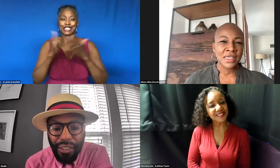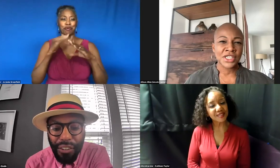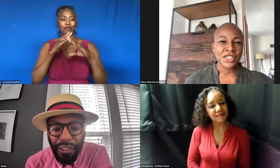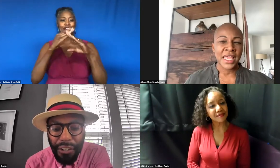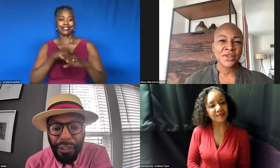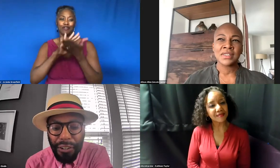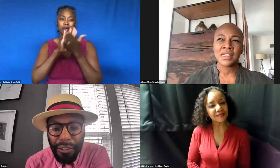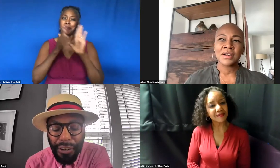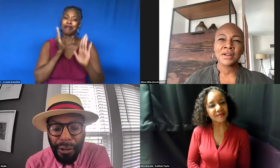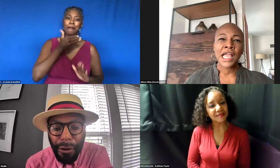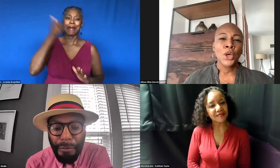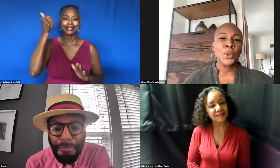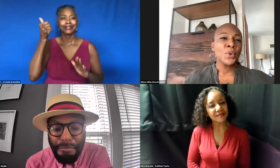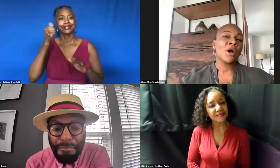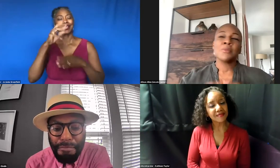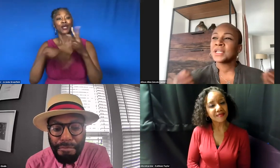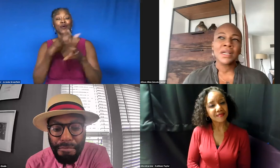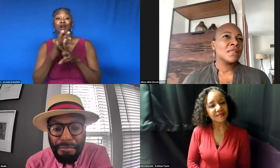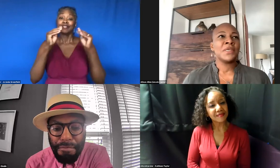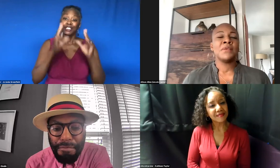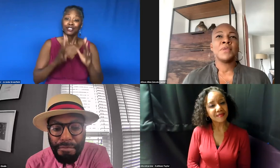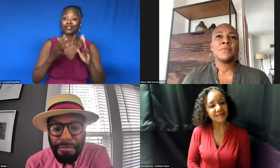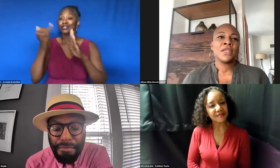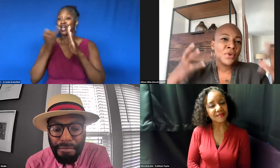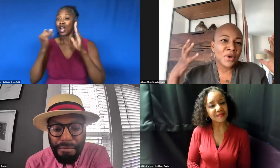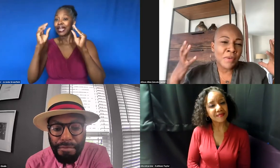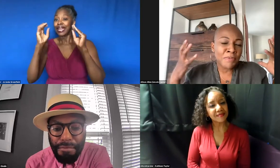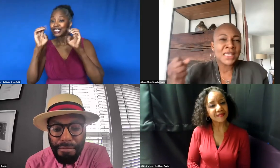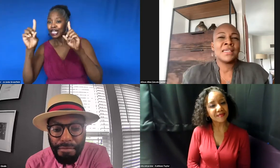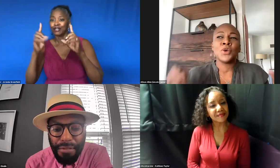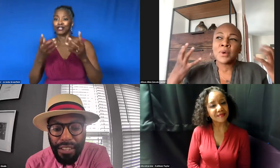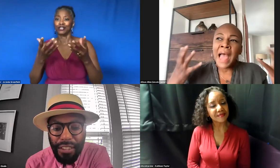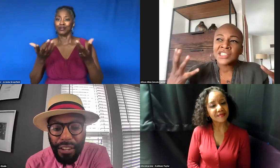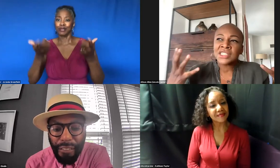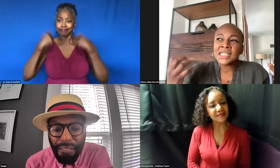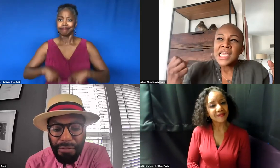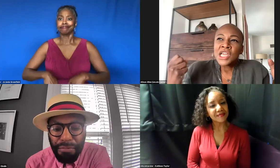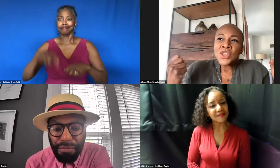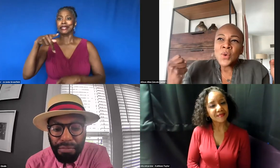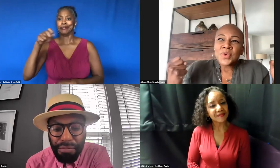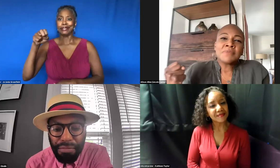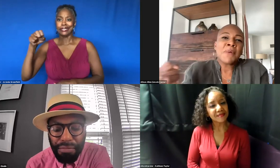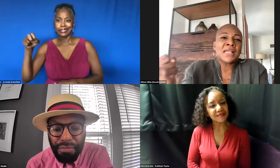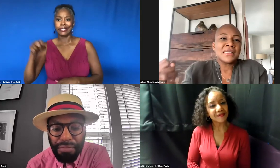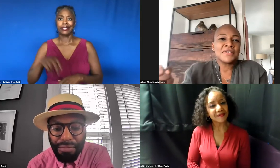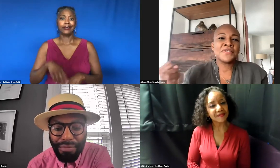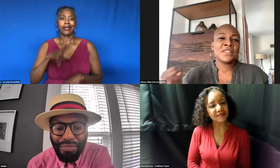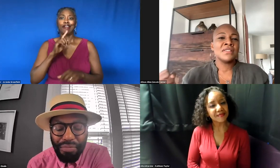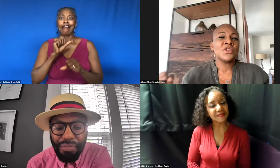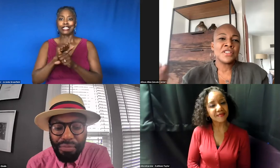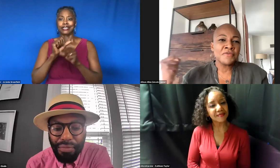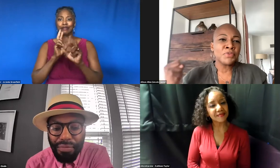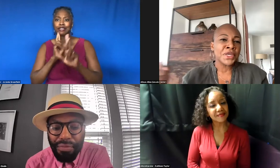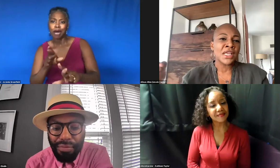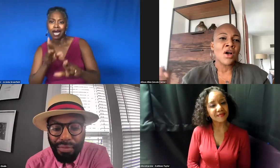and arts educators, et cetera, who are putting on the PEE, who are actually, you know, responsive to